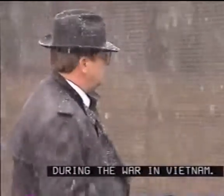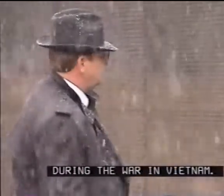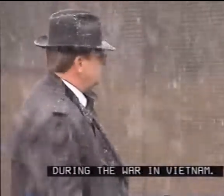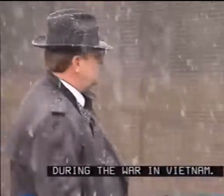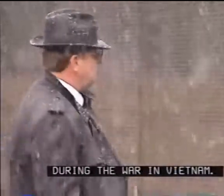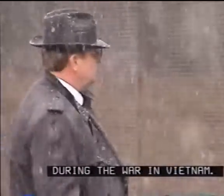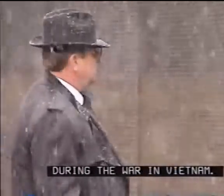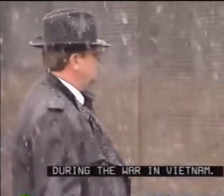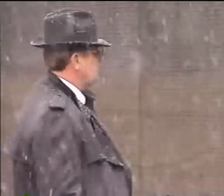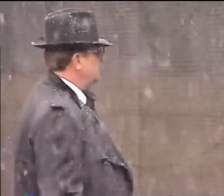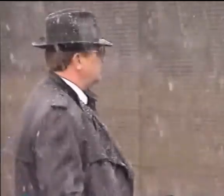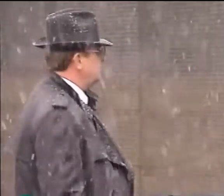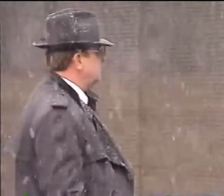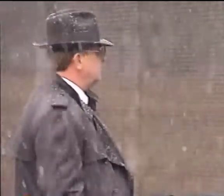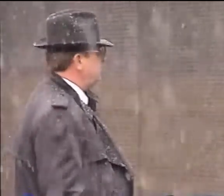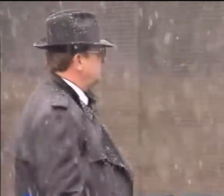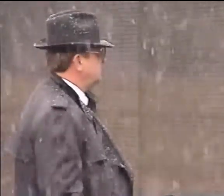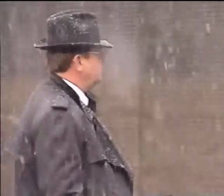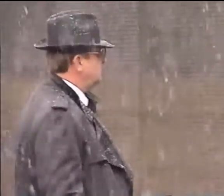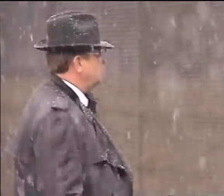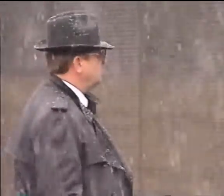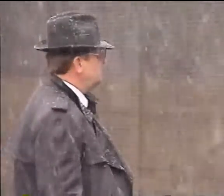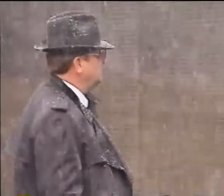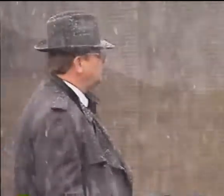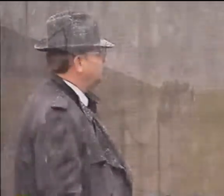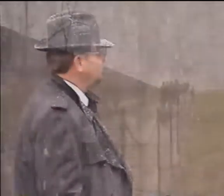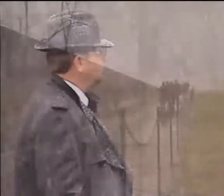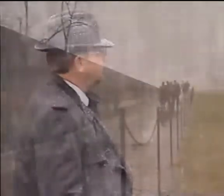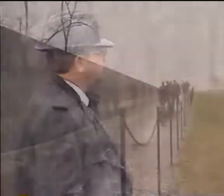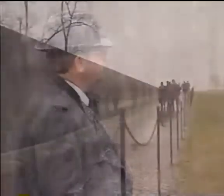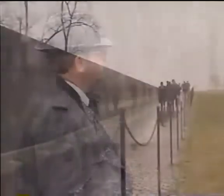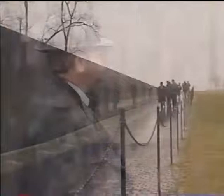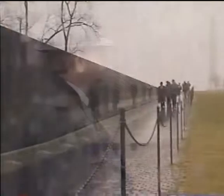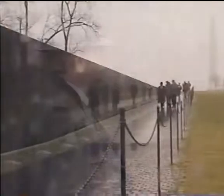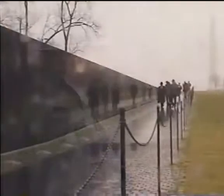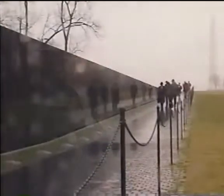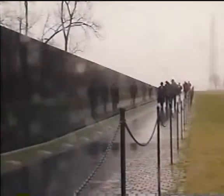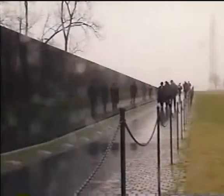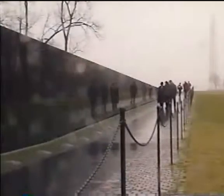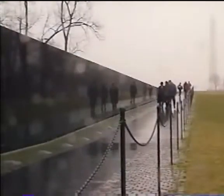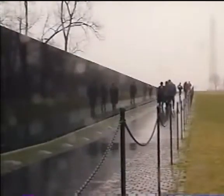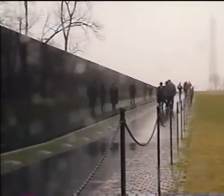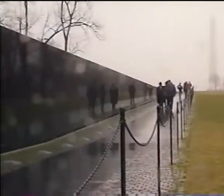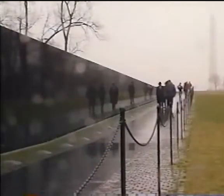in Vietnam. Leading the way